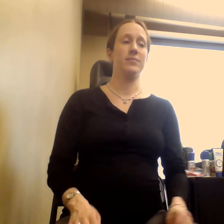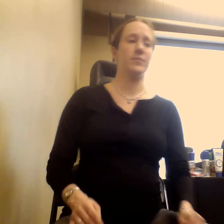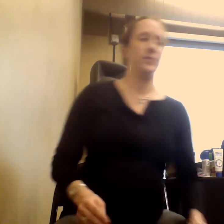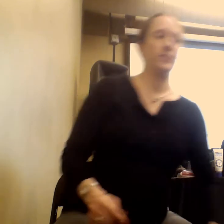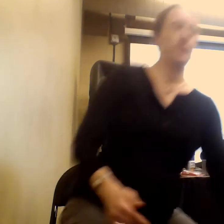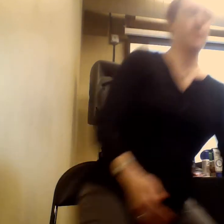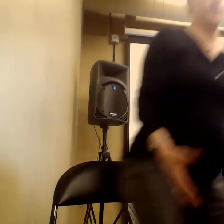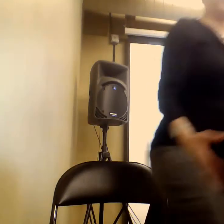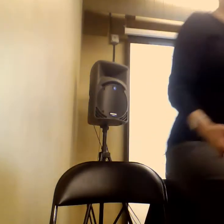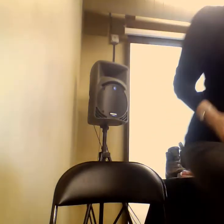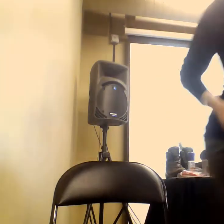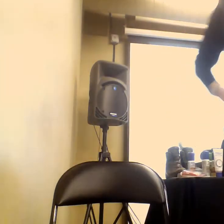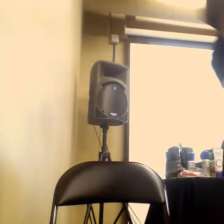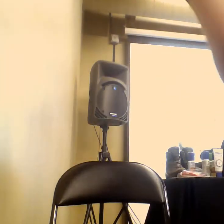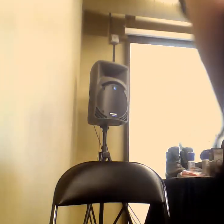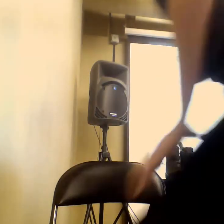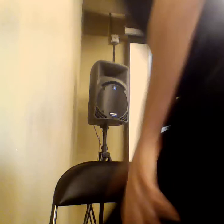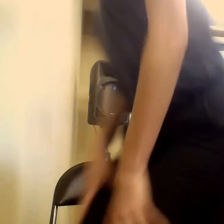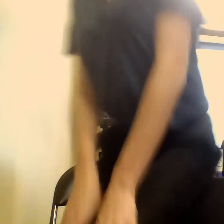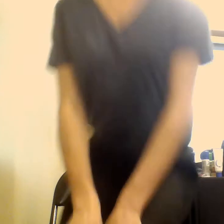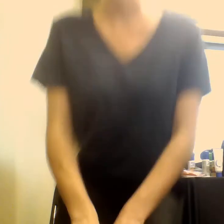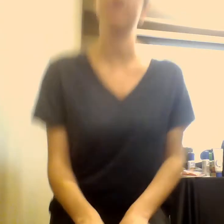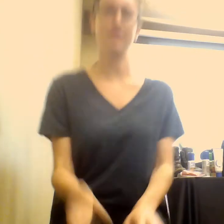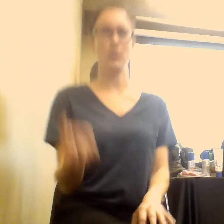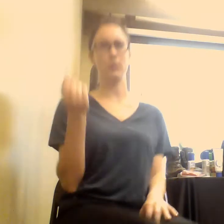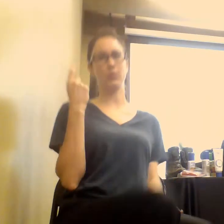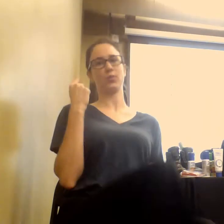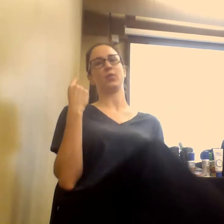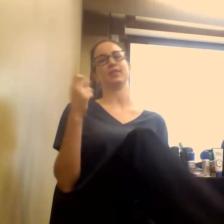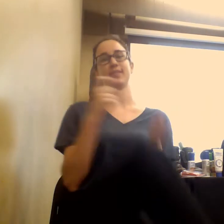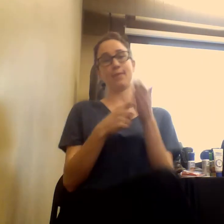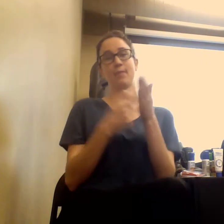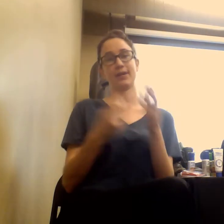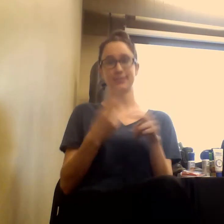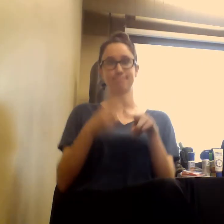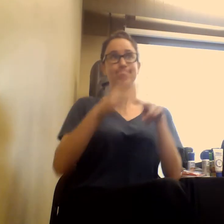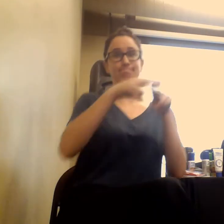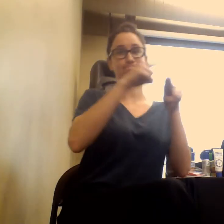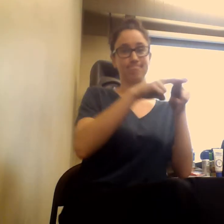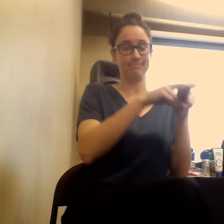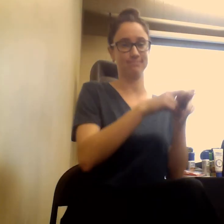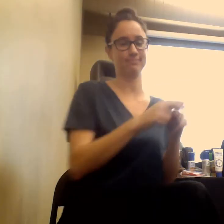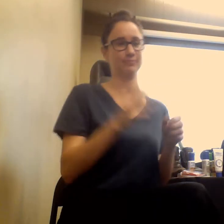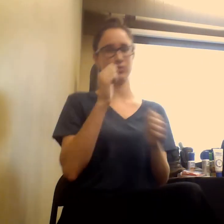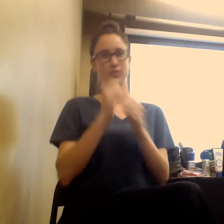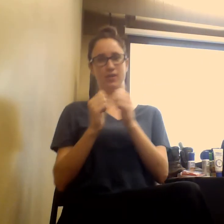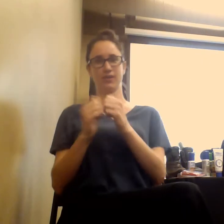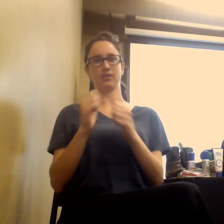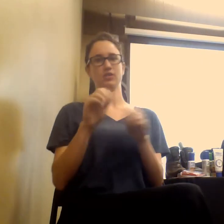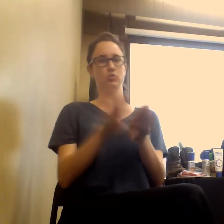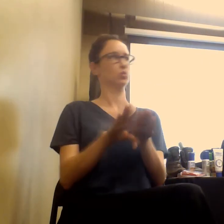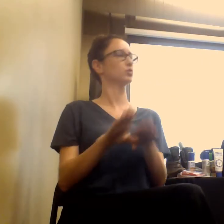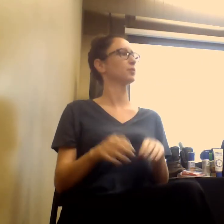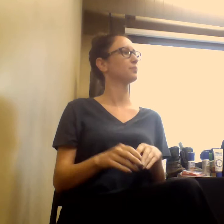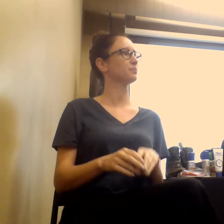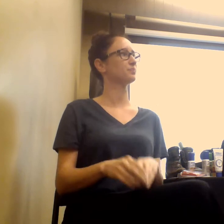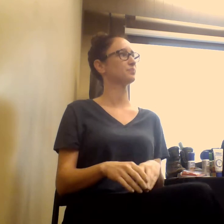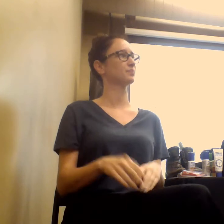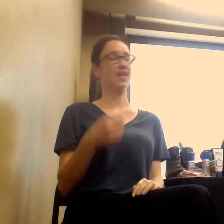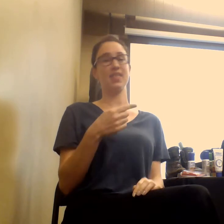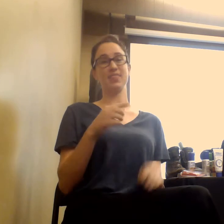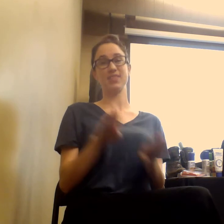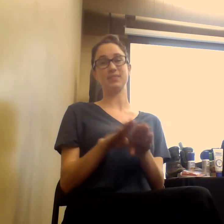point here. Here I think I'm going up to about the $250 price point. Quite a few differences in this boot. There's not as much